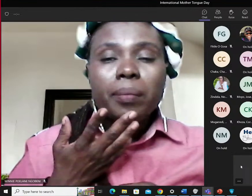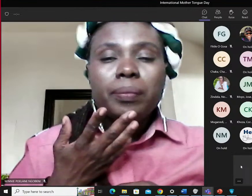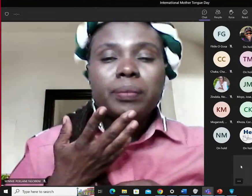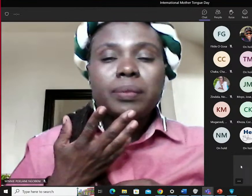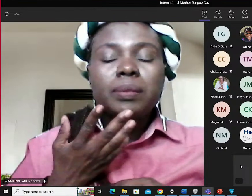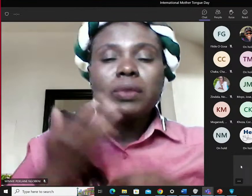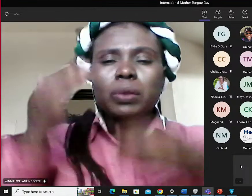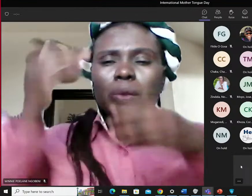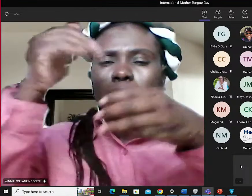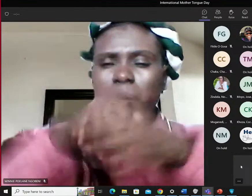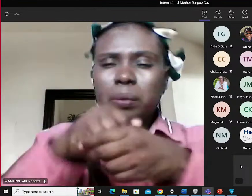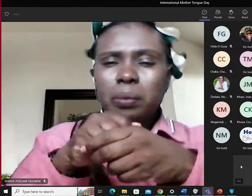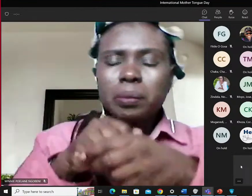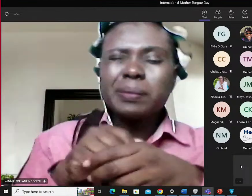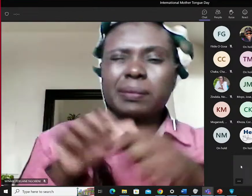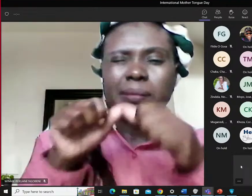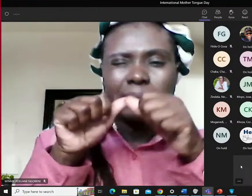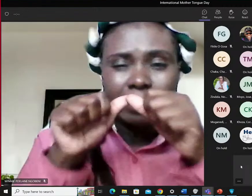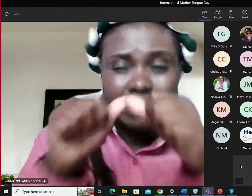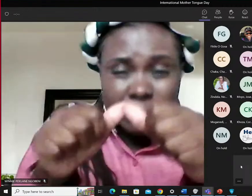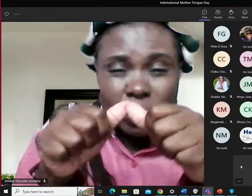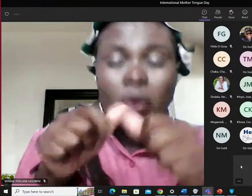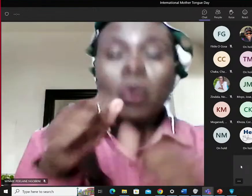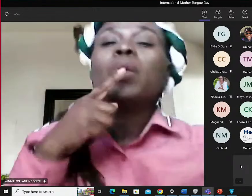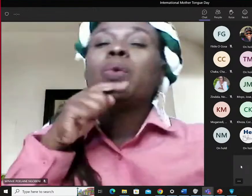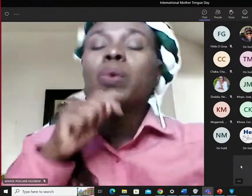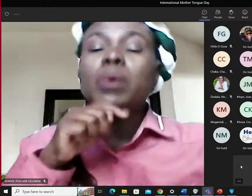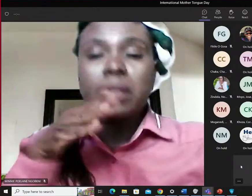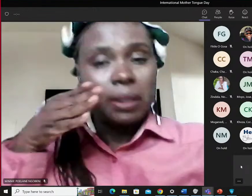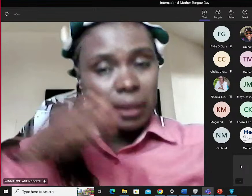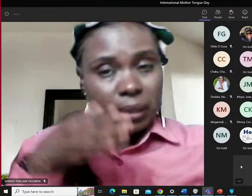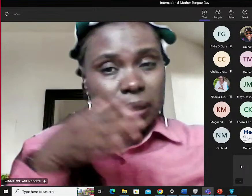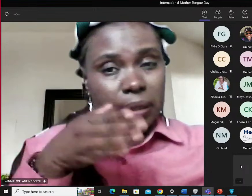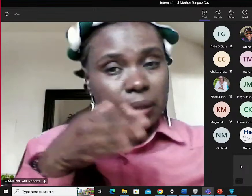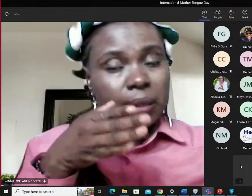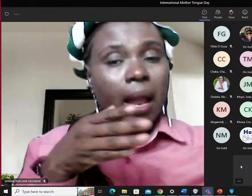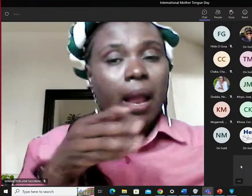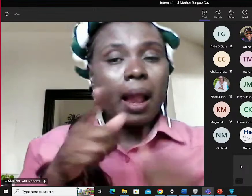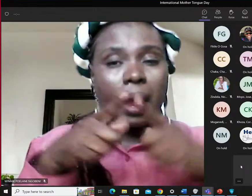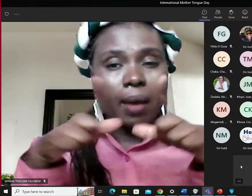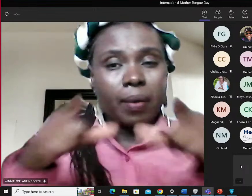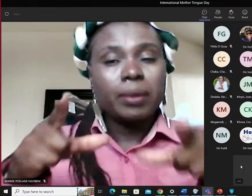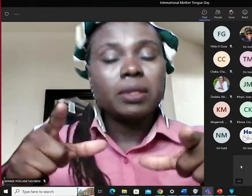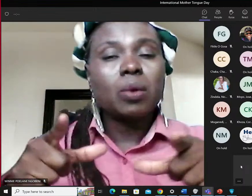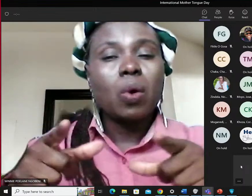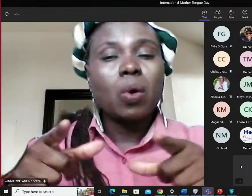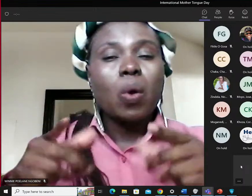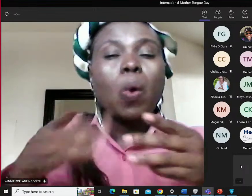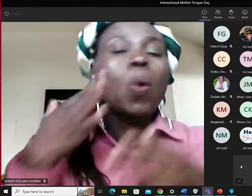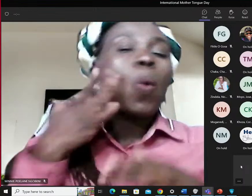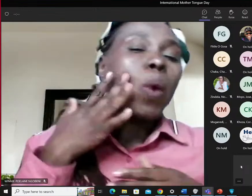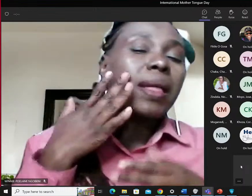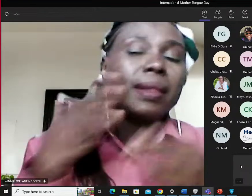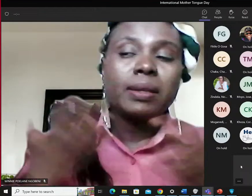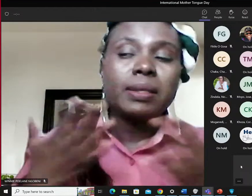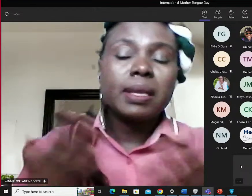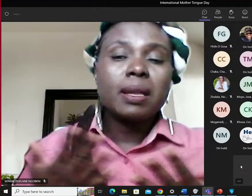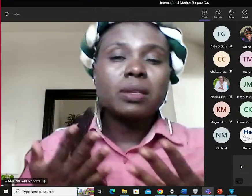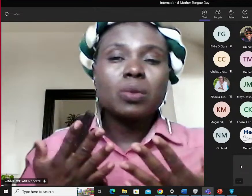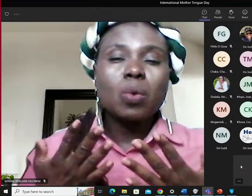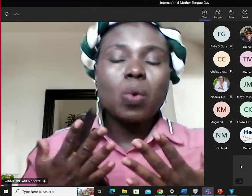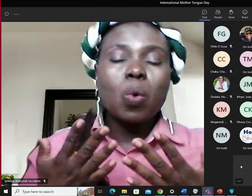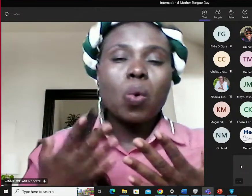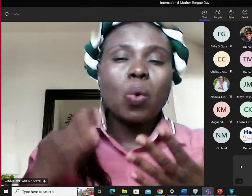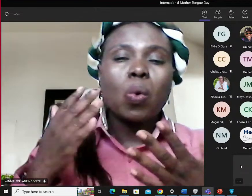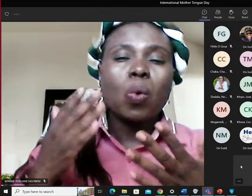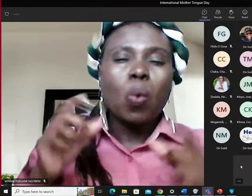intentional by using these languages. When they say there is no terminology, yes, it's true. If